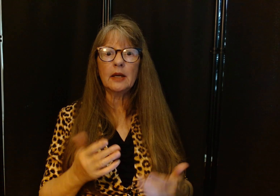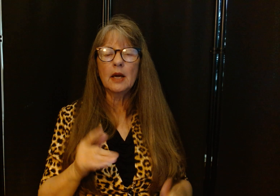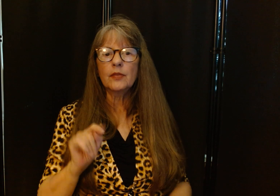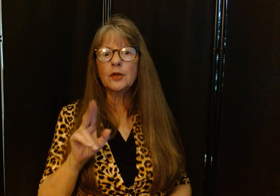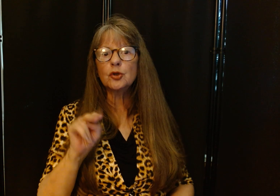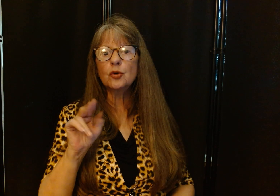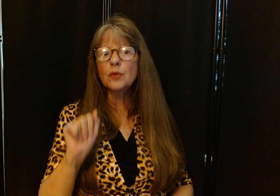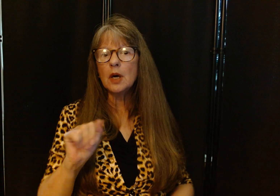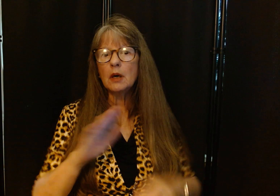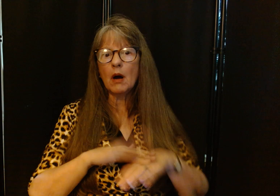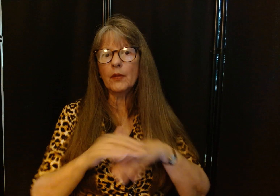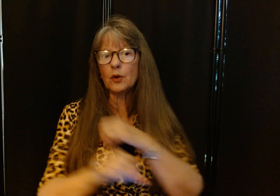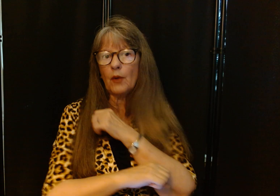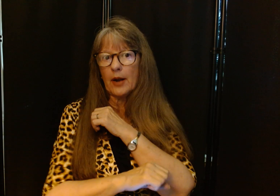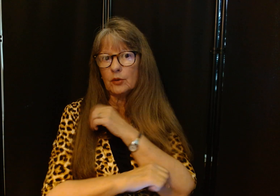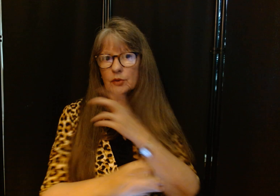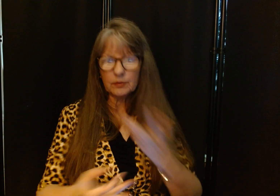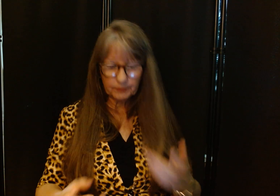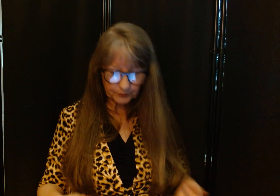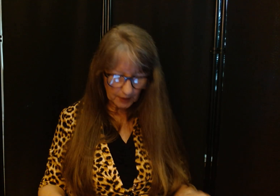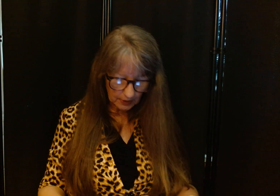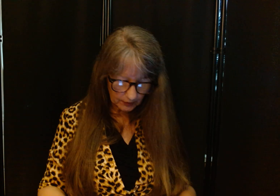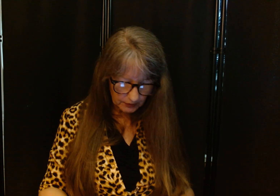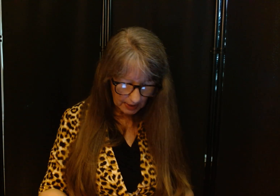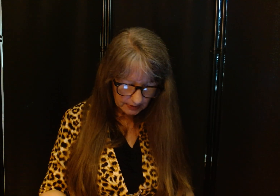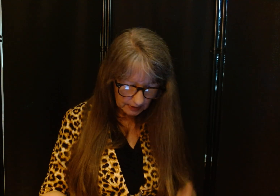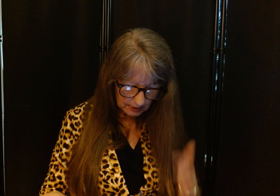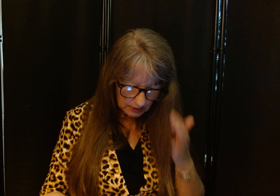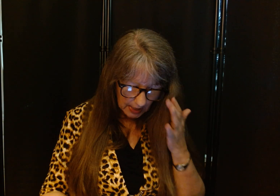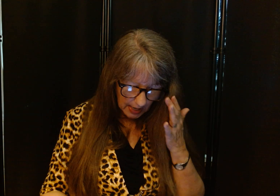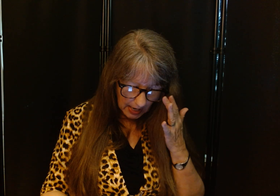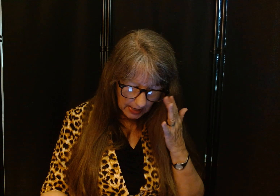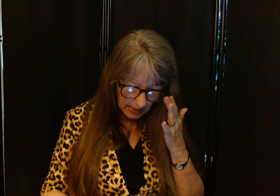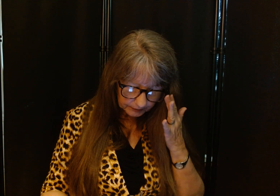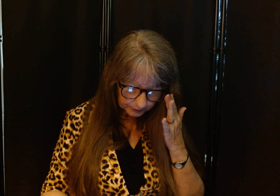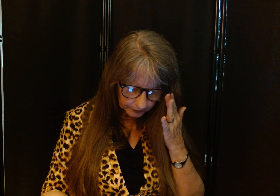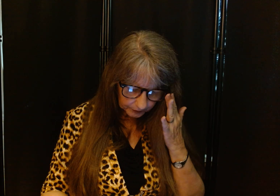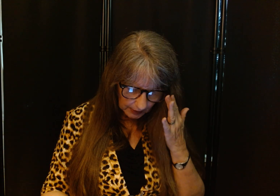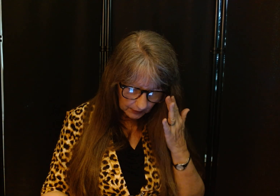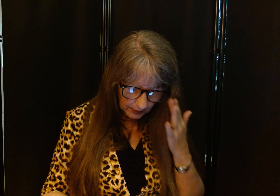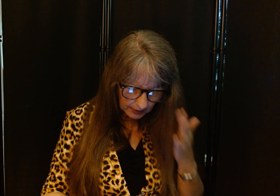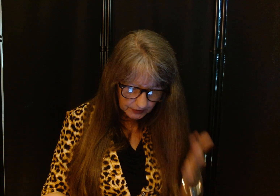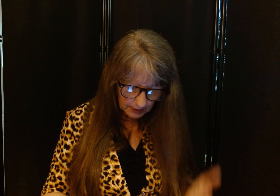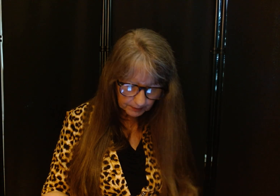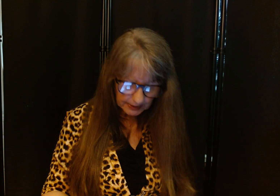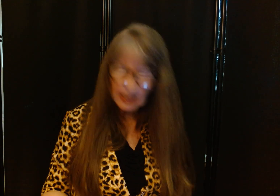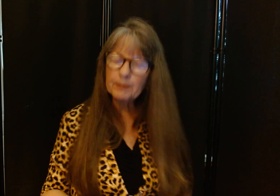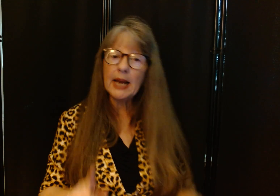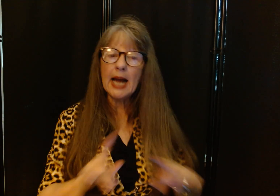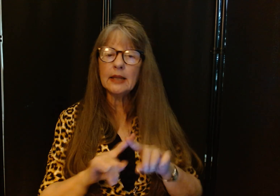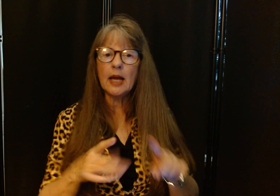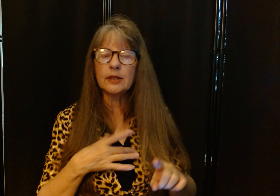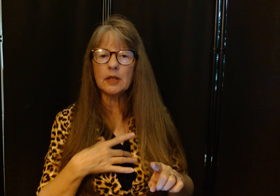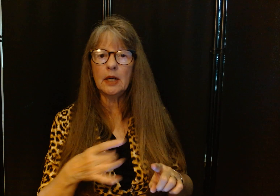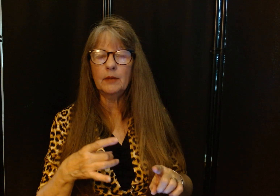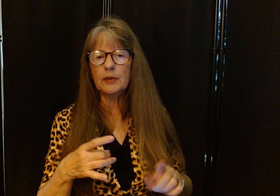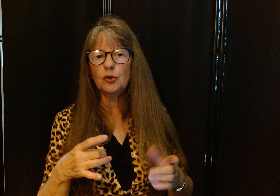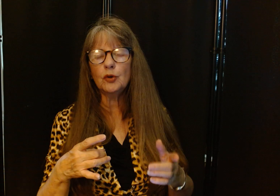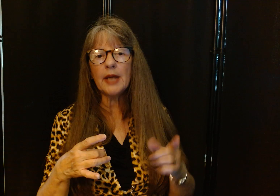the tuna on the crackers, those kinds of things. What else? But I liked, you can have